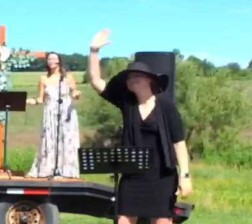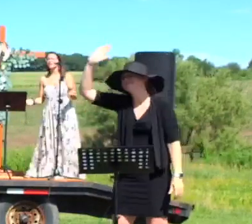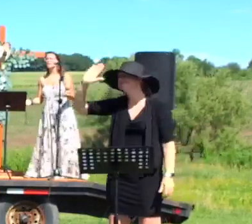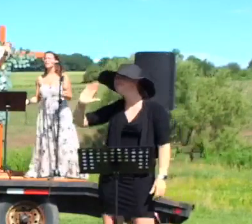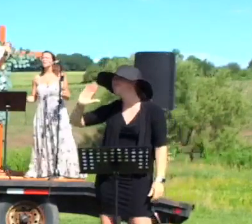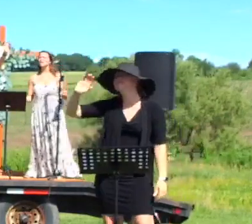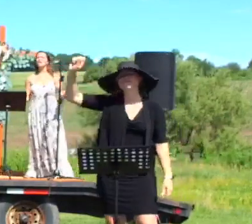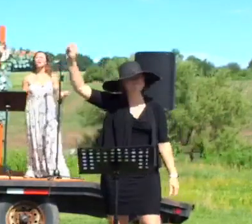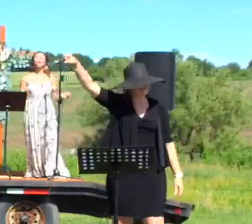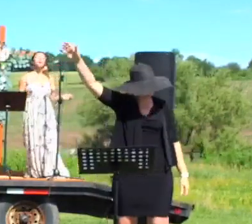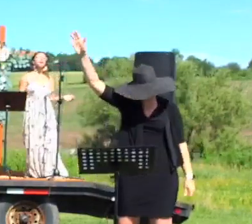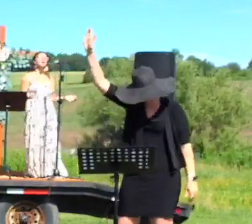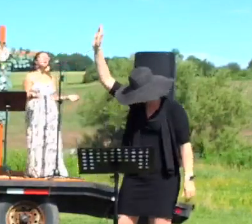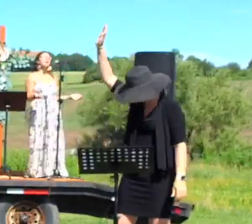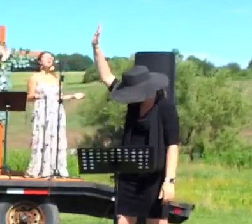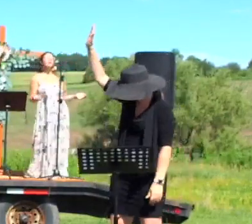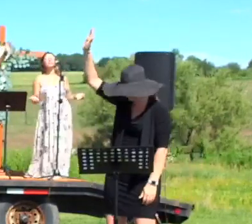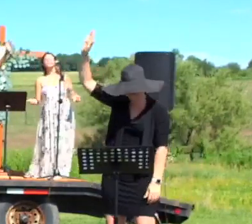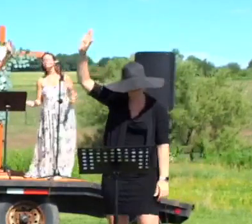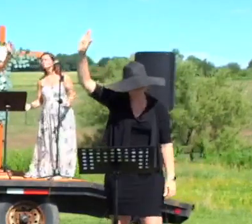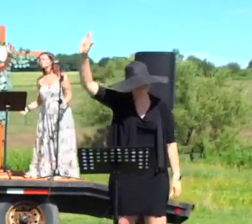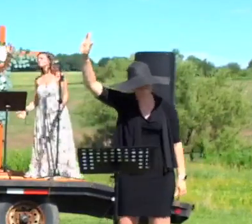presence,